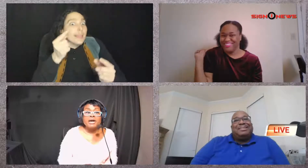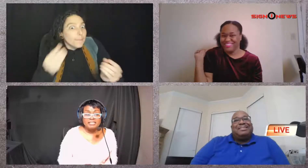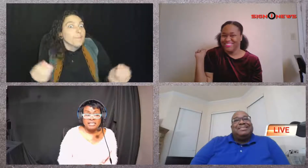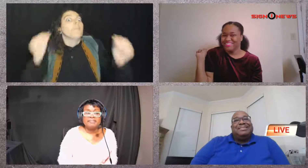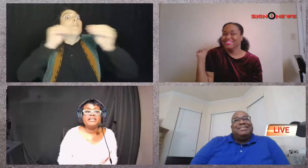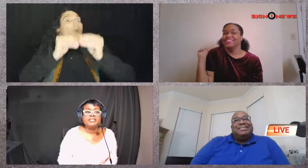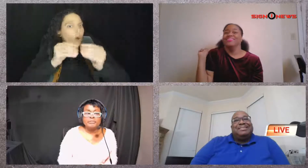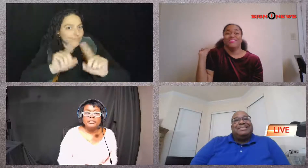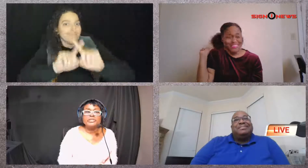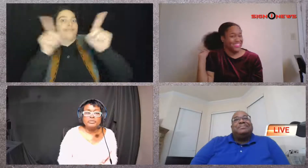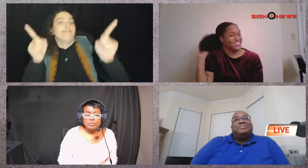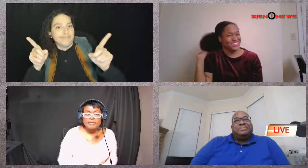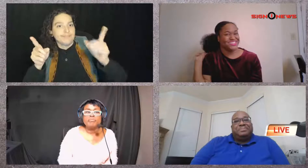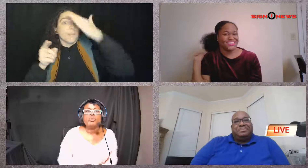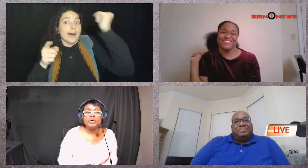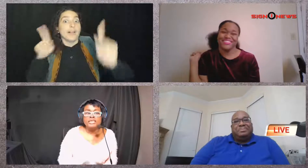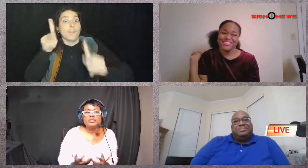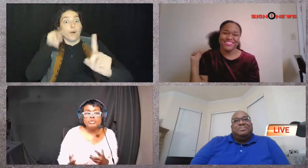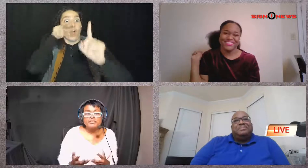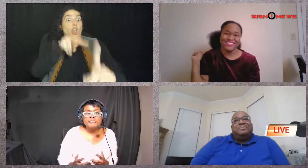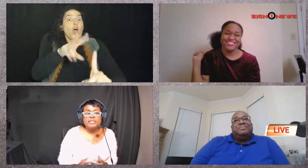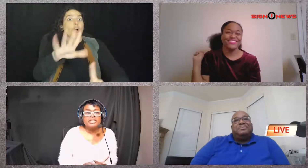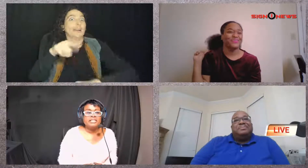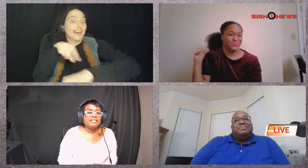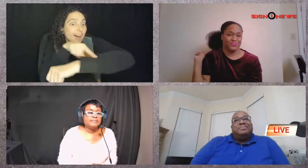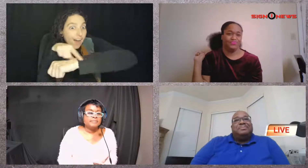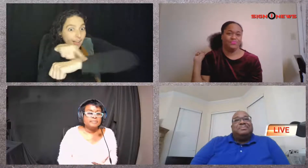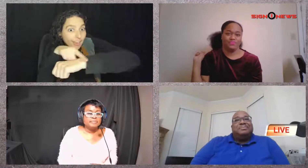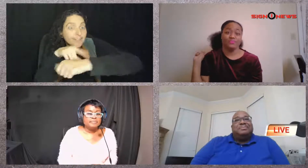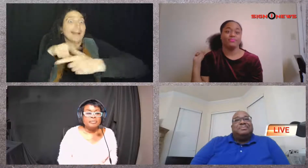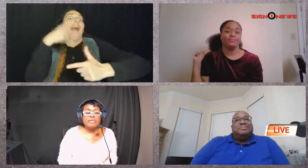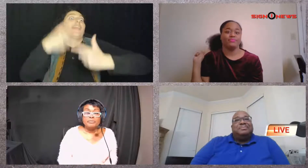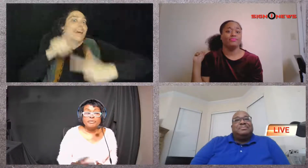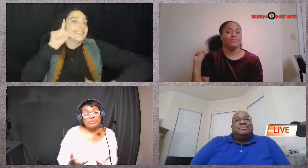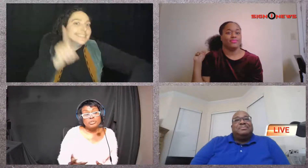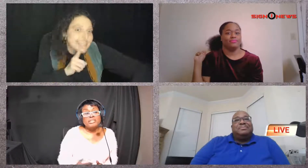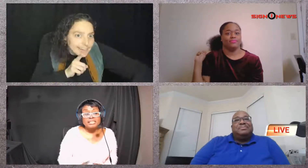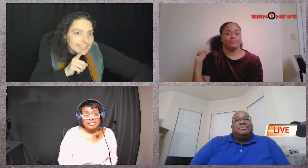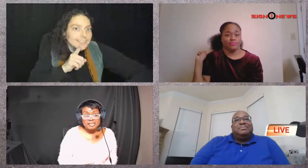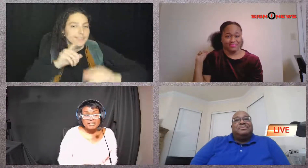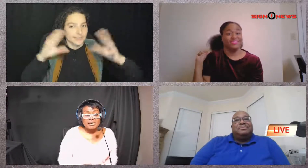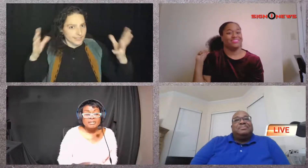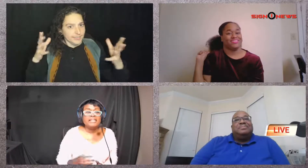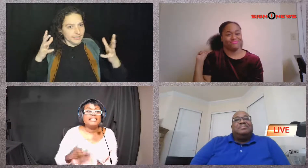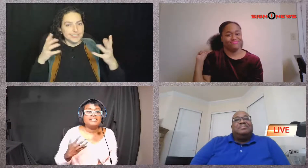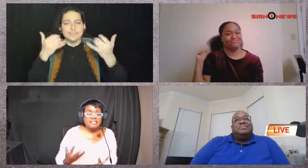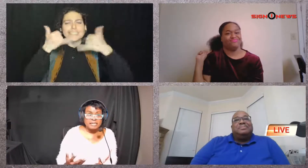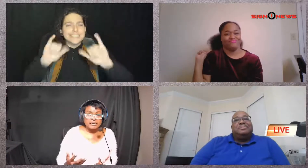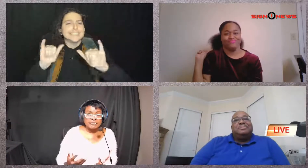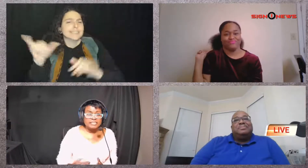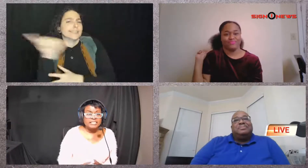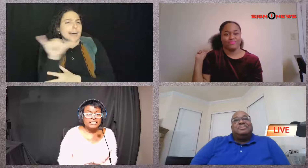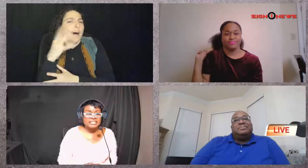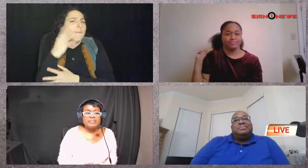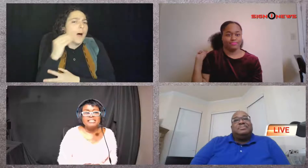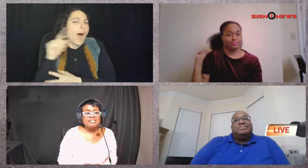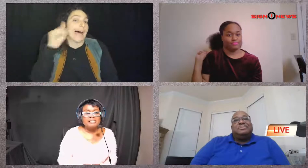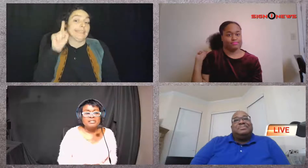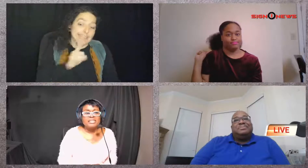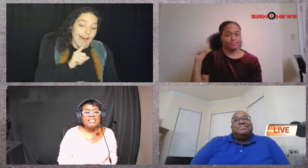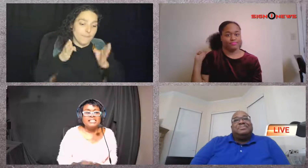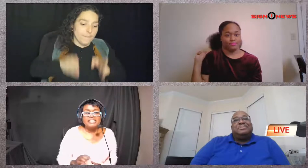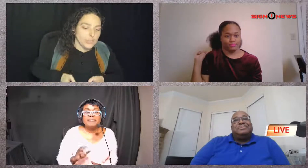Even BIPOC deaf experience a little bit more and a little different, because people do look at skin color and they see deaf,